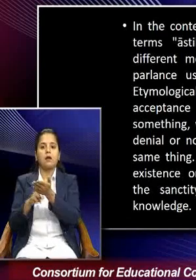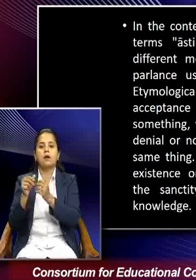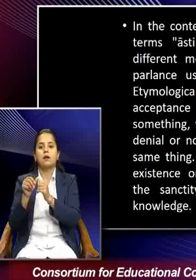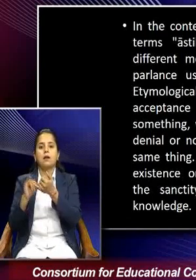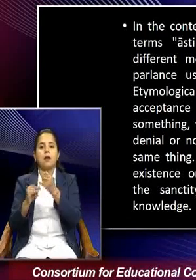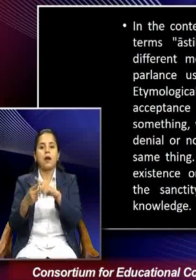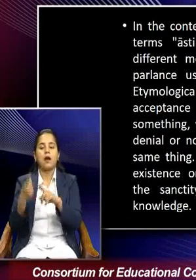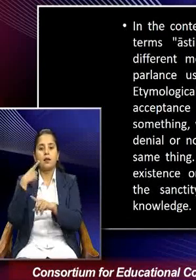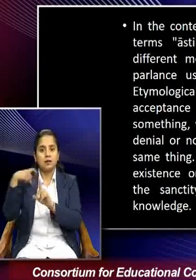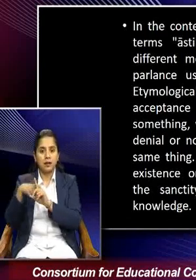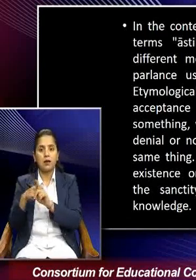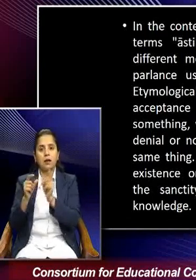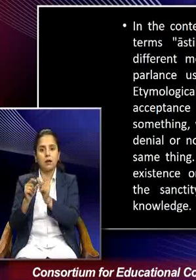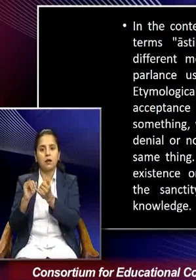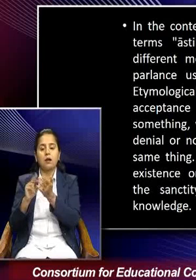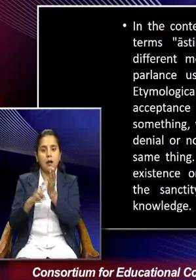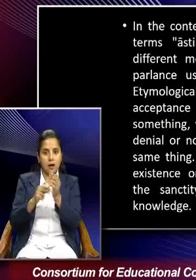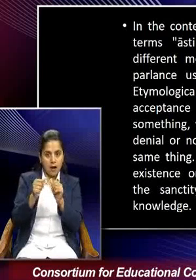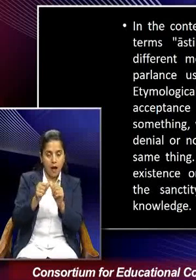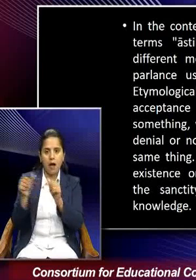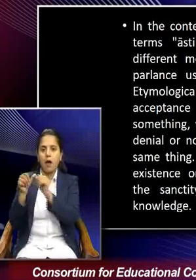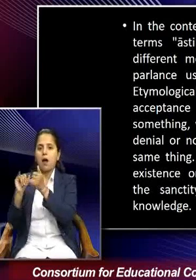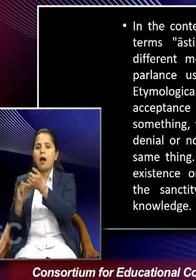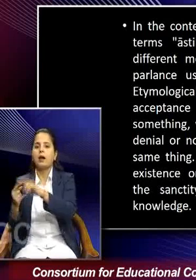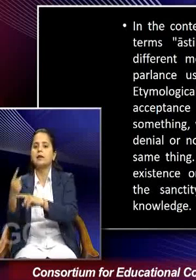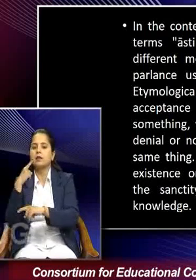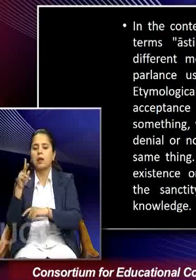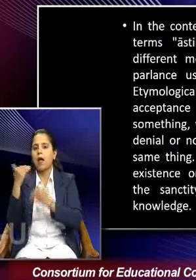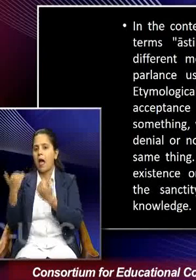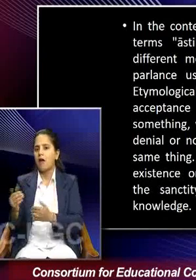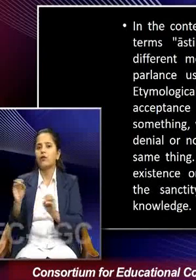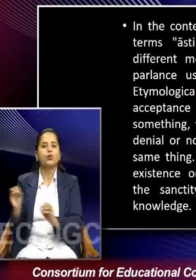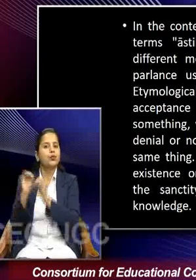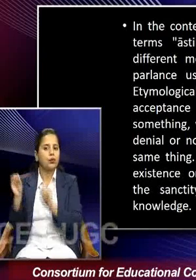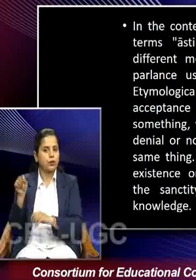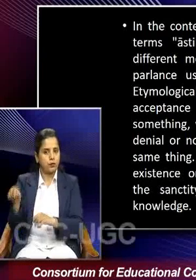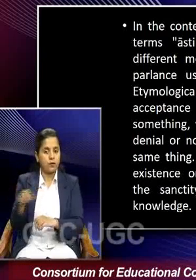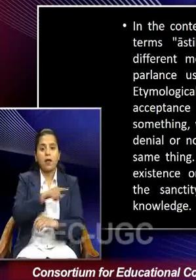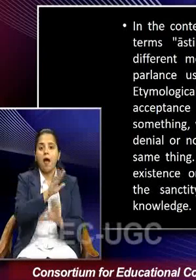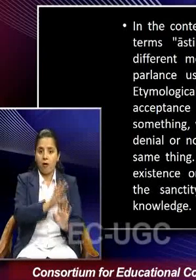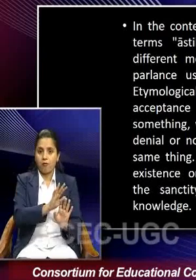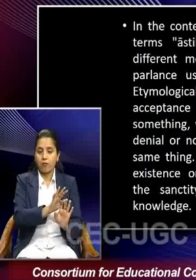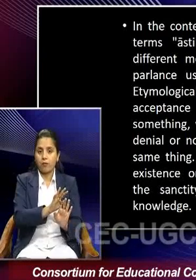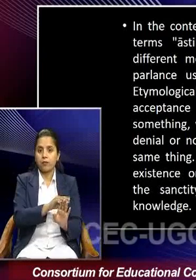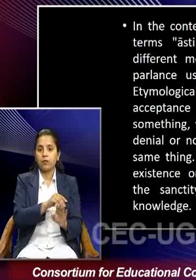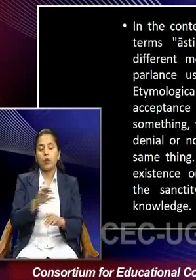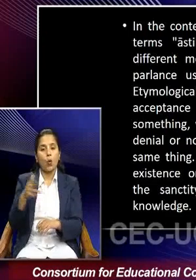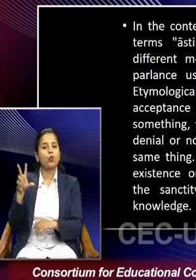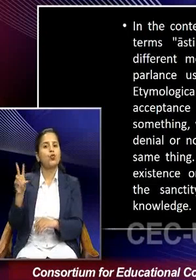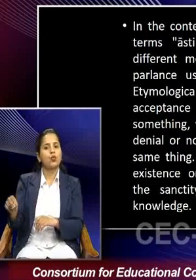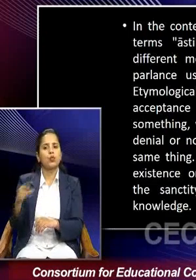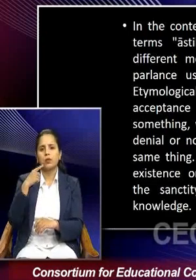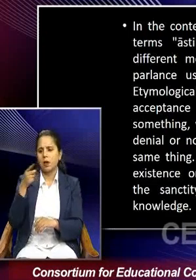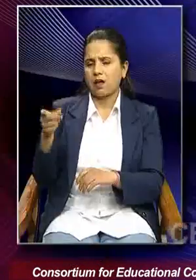be considered as na asti, which means non-existence or denial of